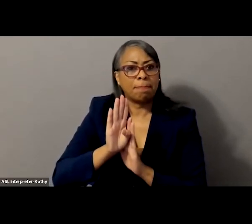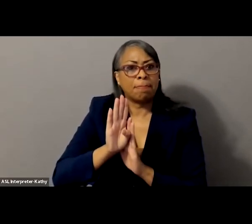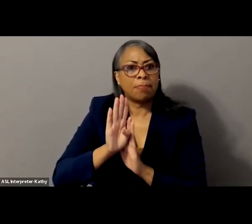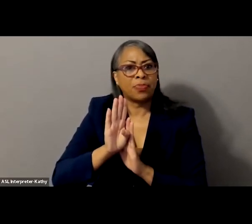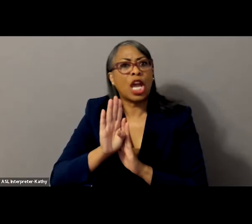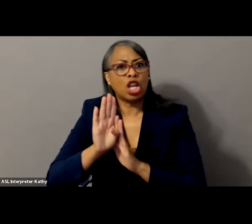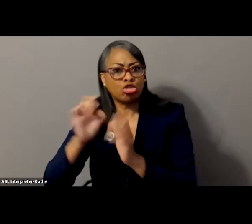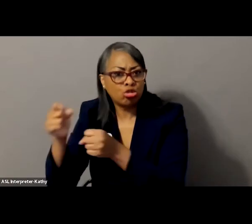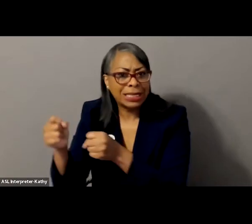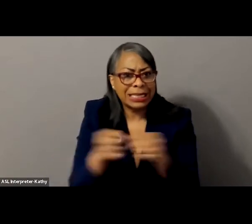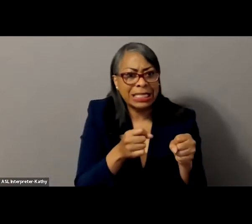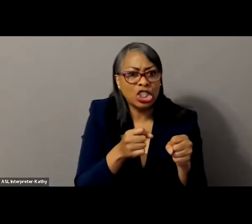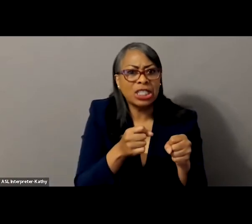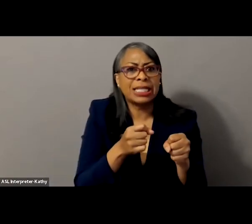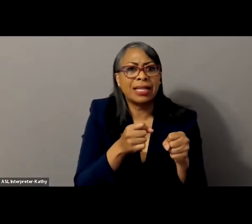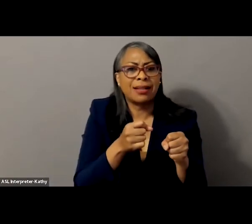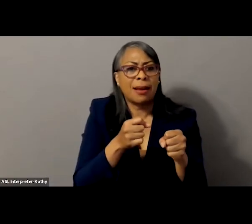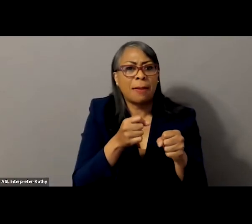strategic plan,